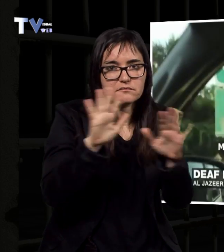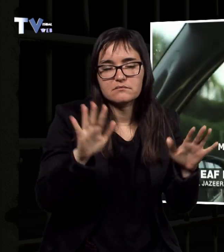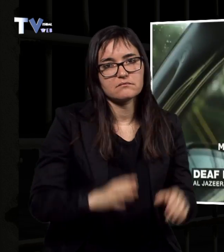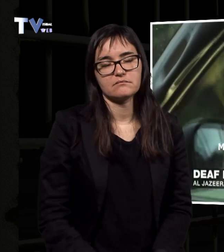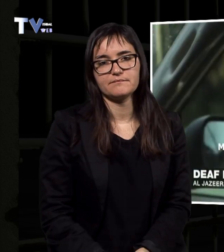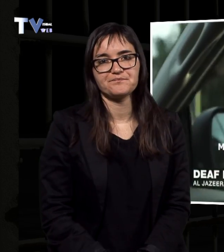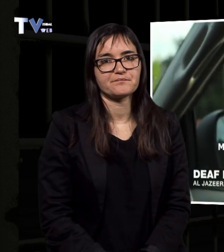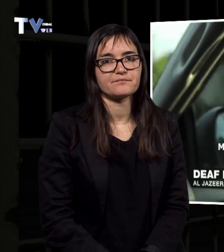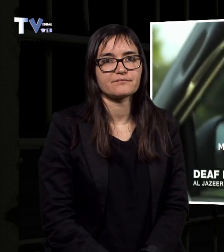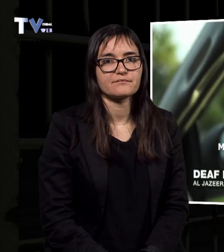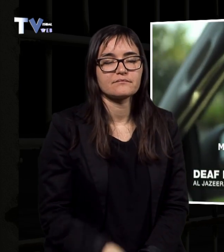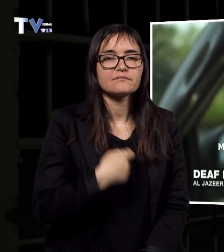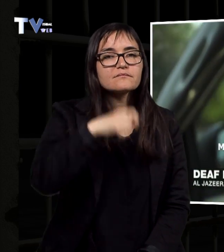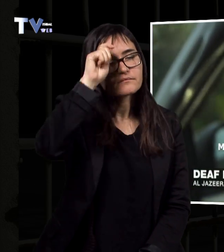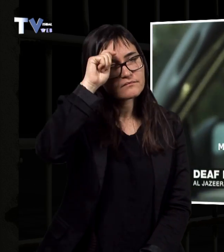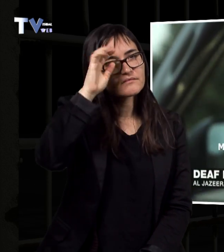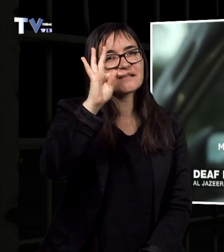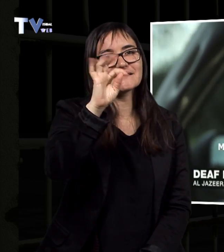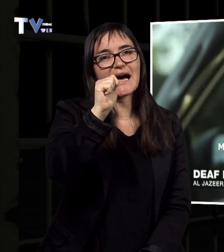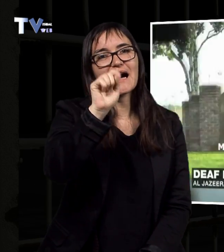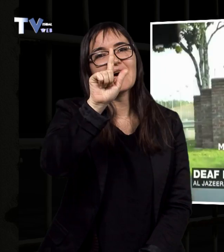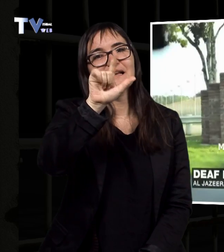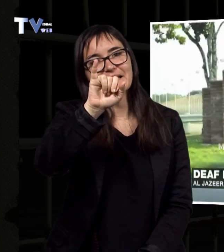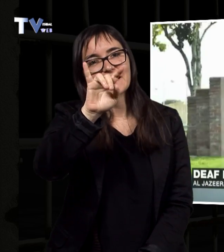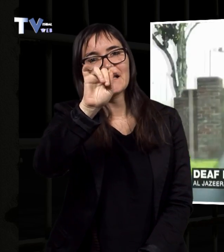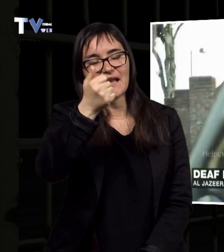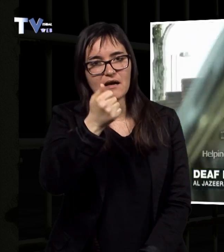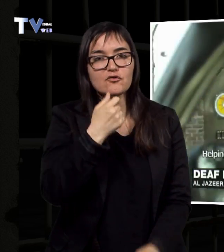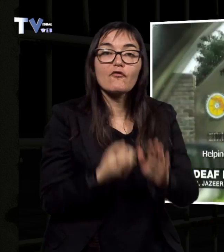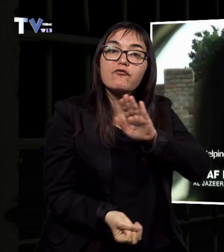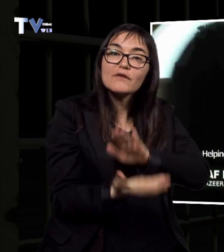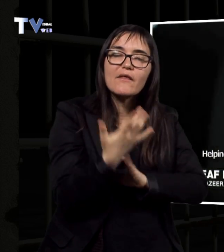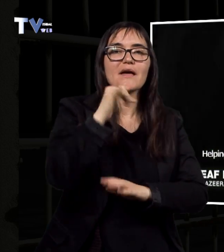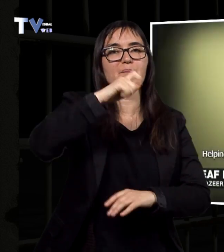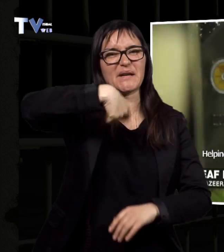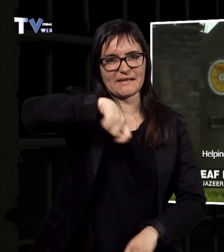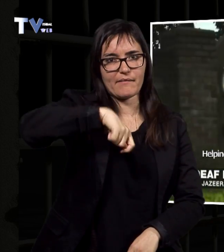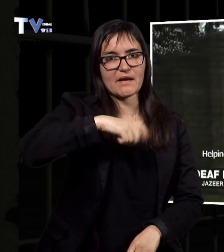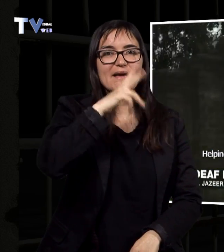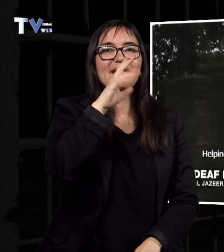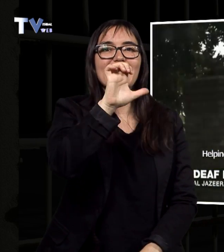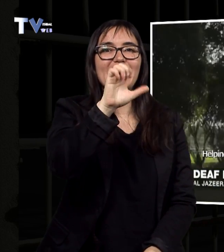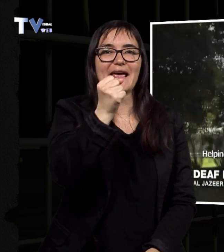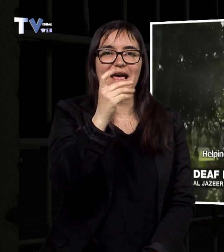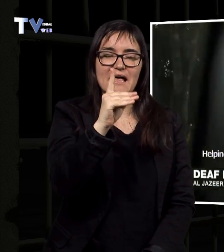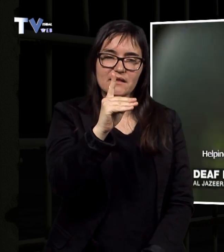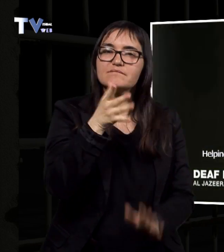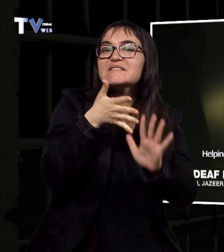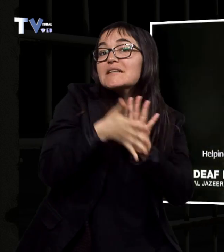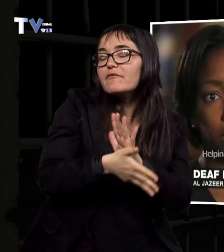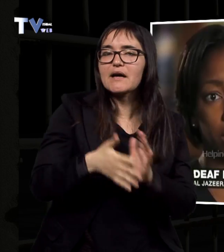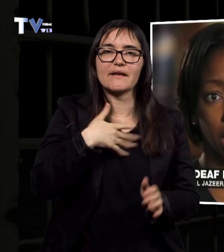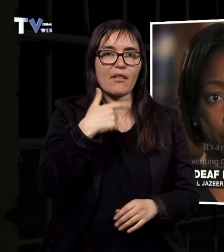My name is Talila A. Lewis, and I am the founder and president of HEARD, Helping Educate to Advance the Rights of the